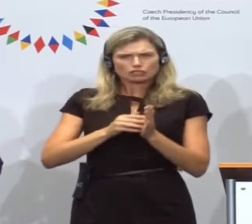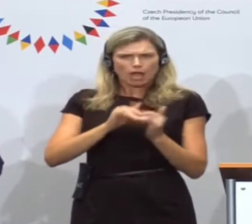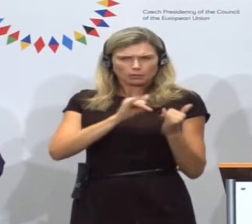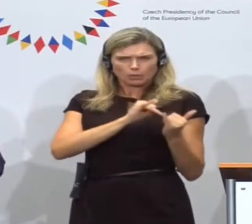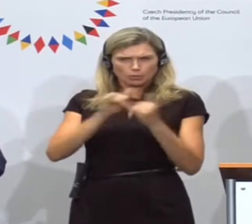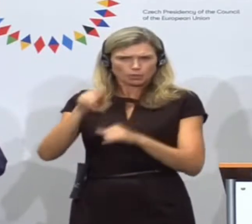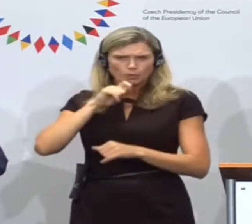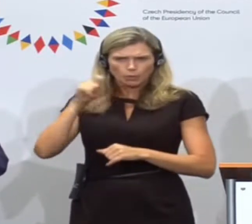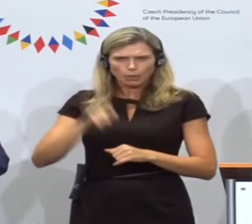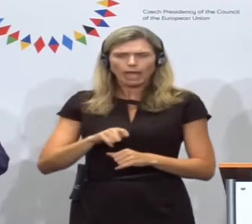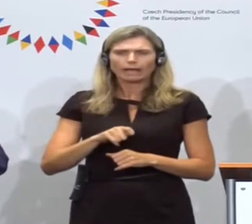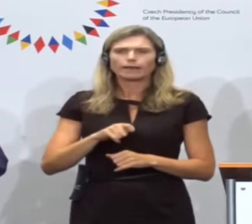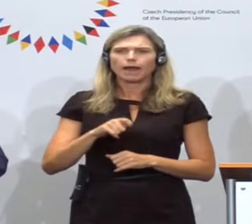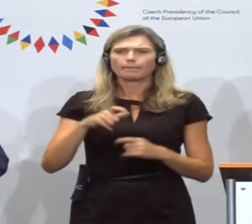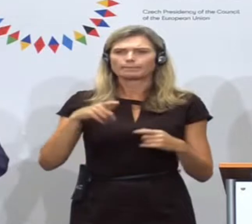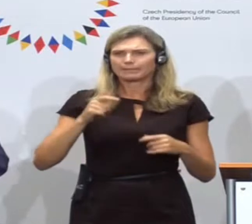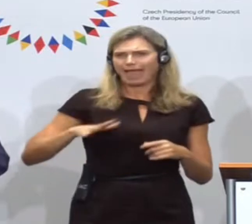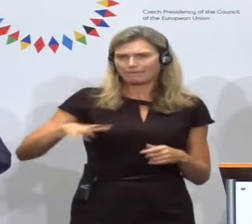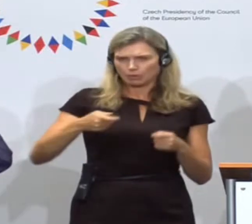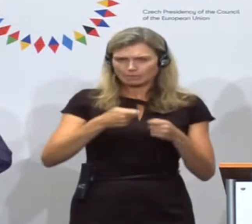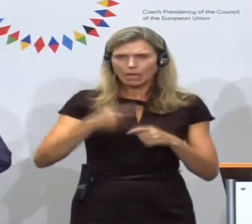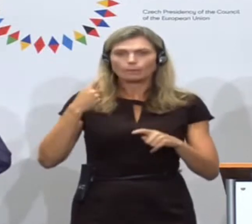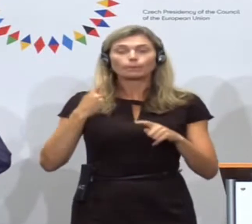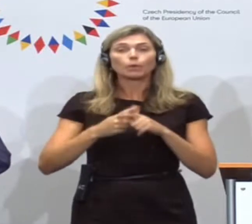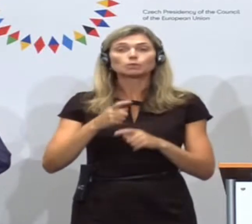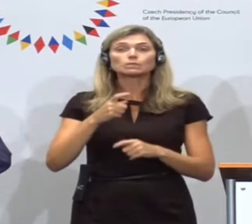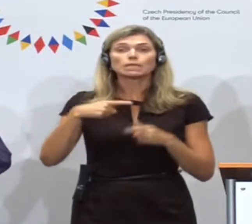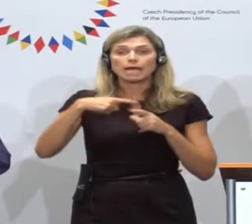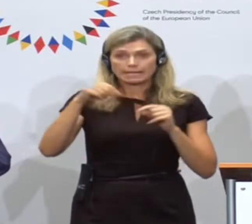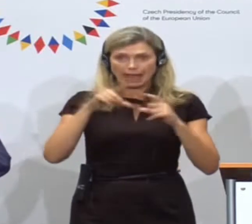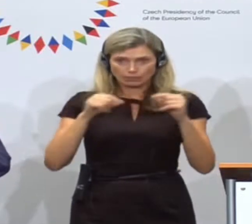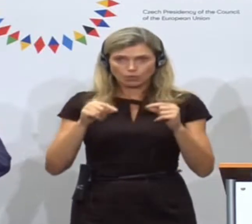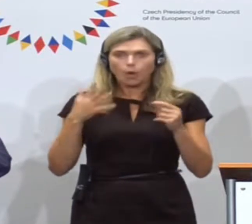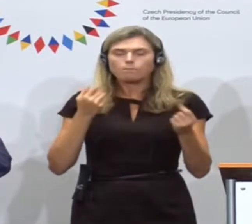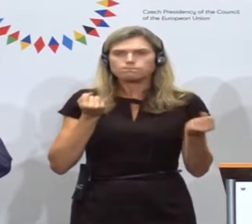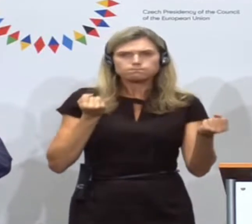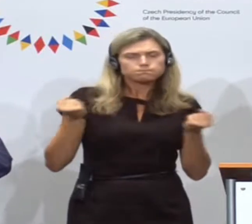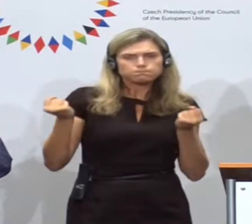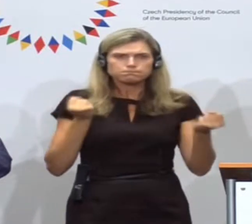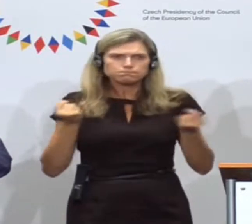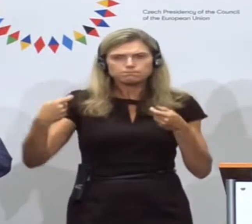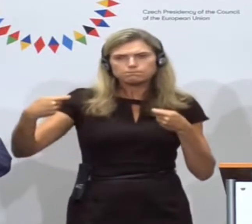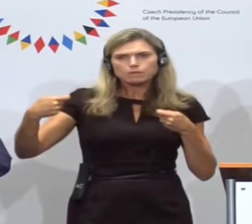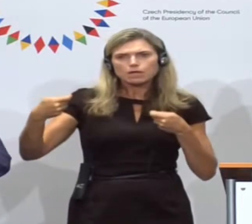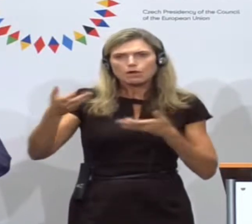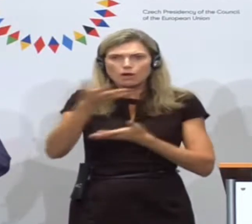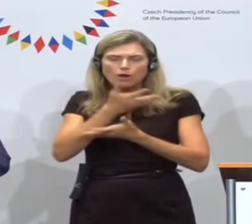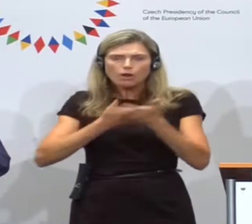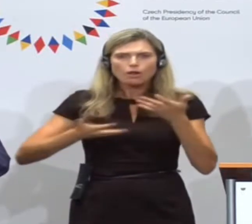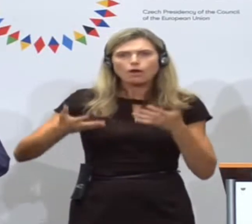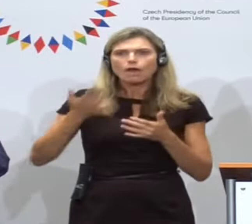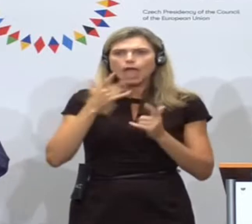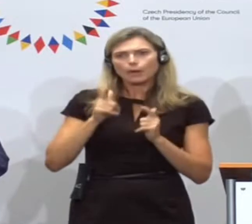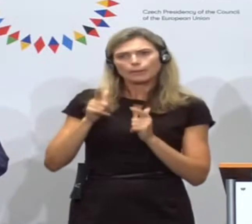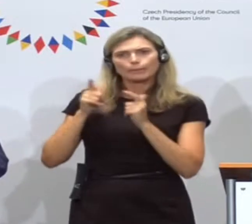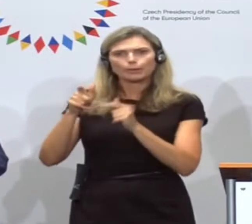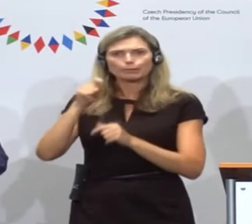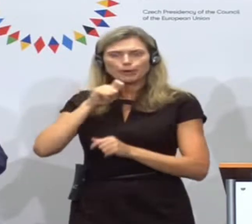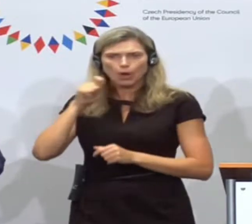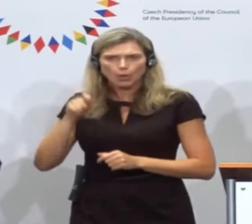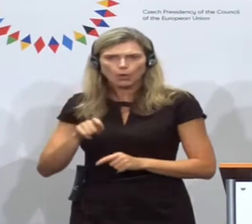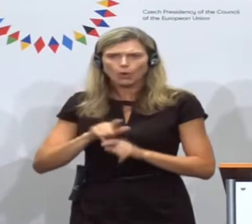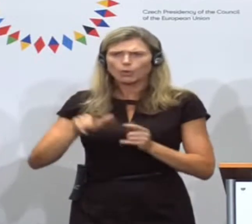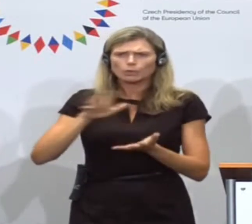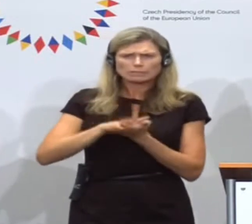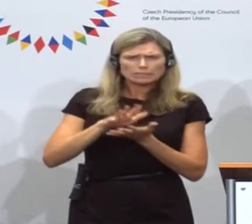of Ukraine, and the transatlantic link has shown to be more stronger than ever. Once